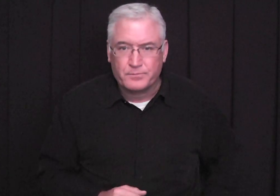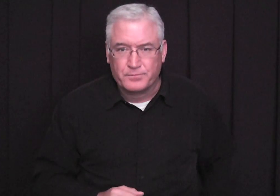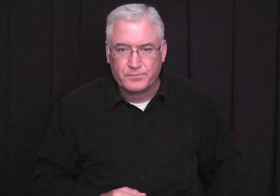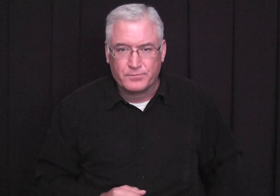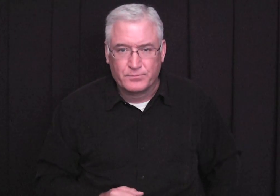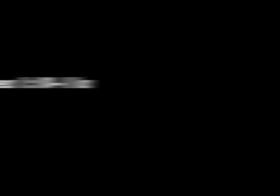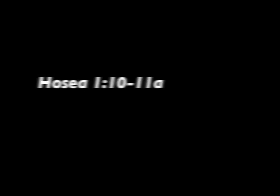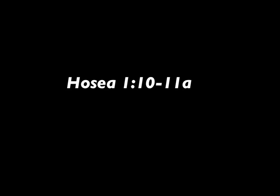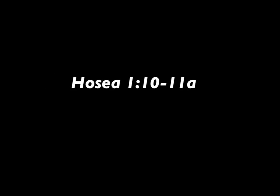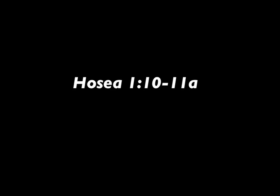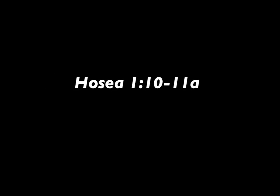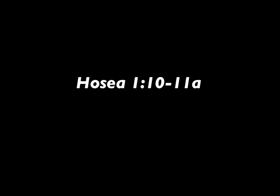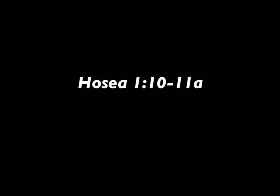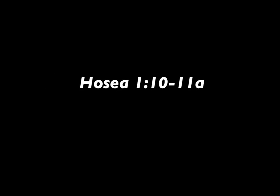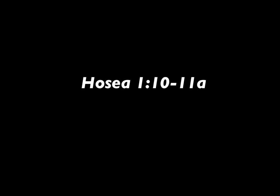renew them again.